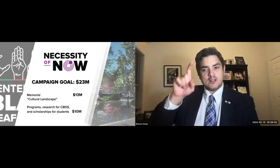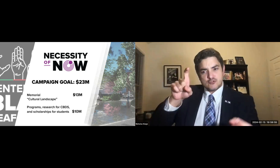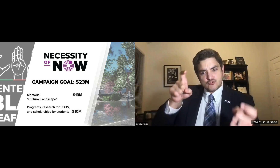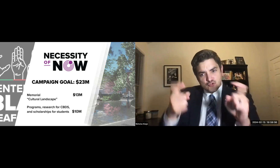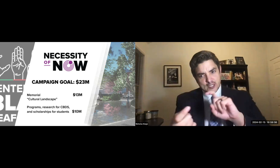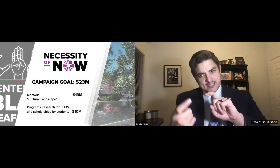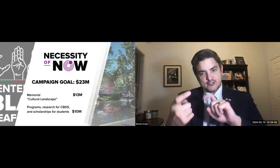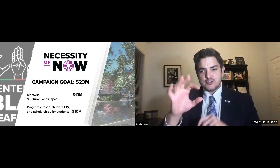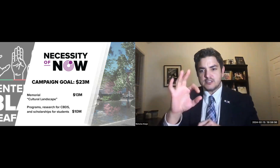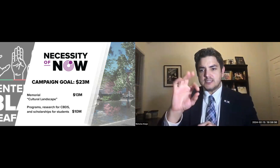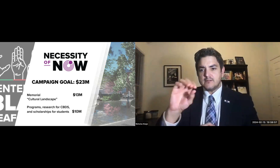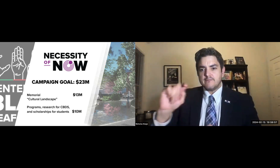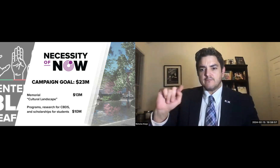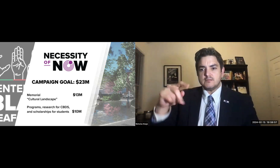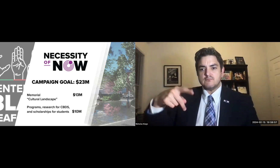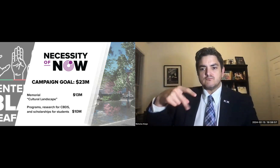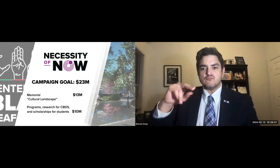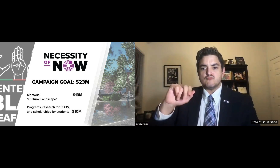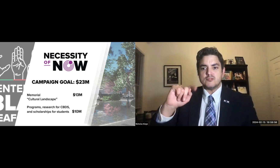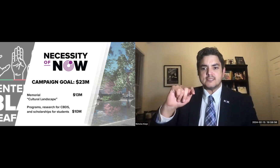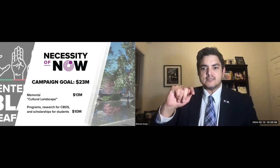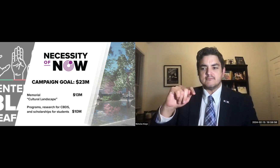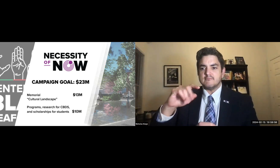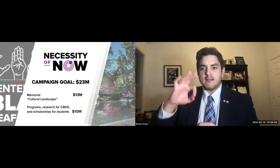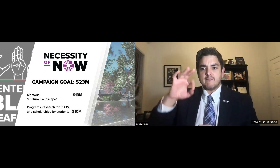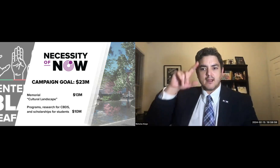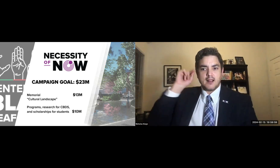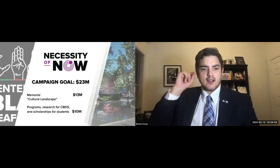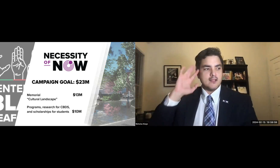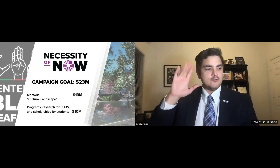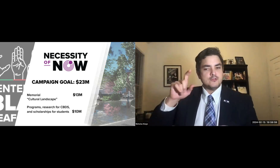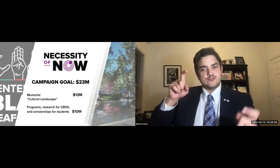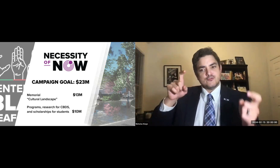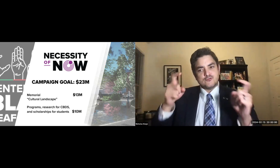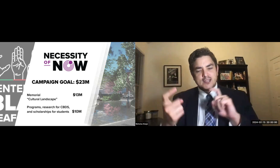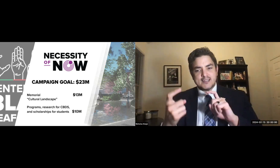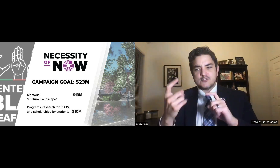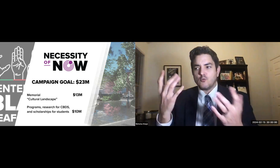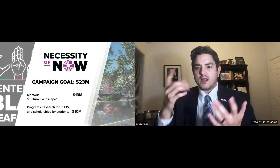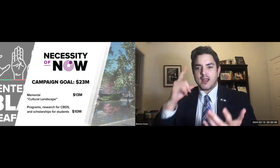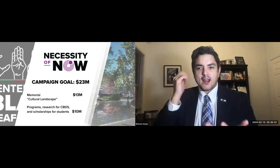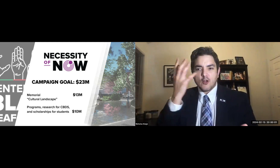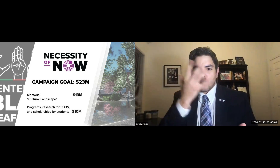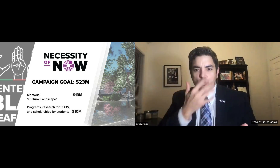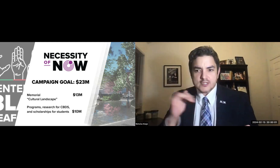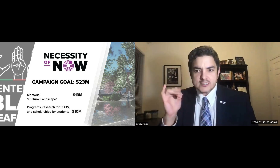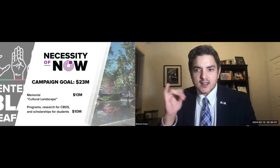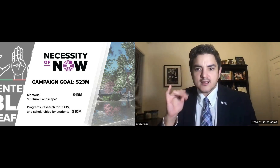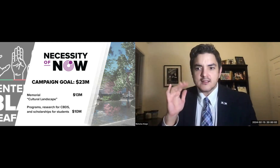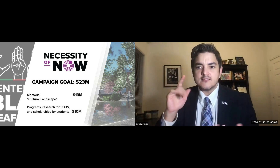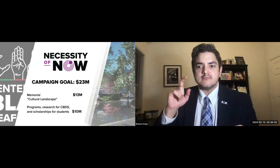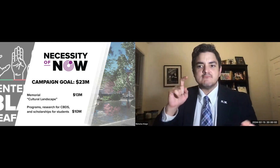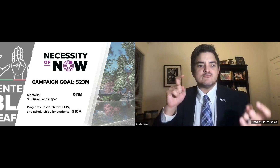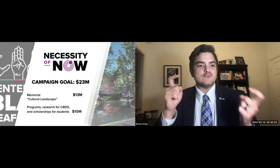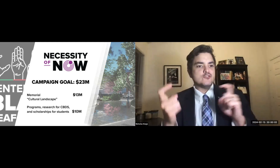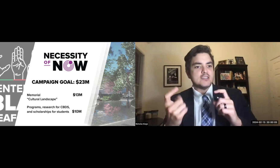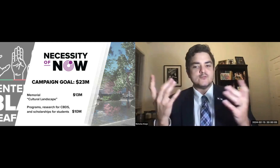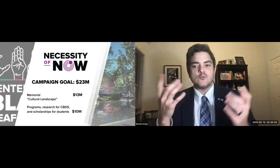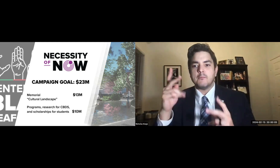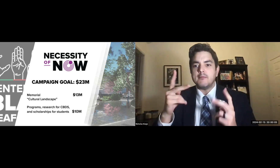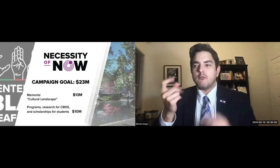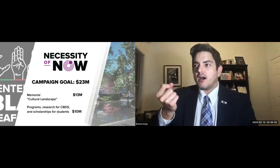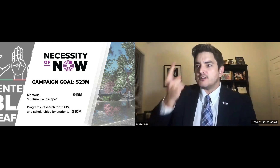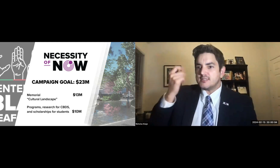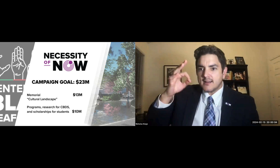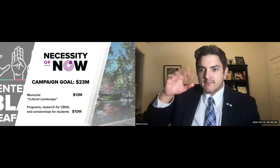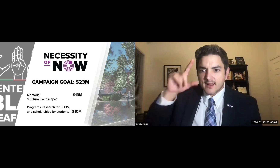a better place, something that will really change the footprint of Gallaudet and will change what